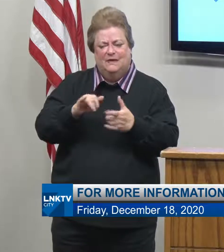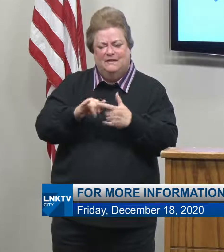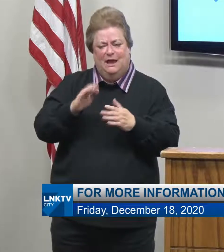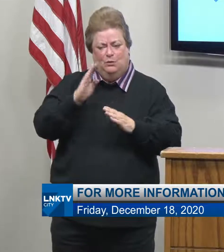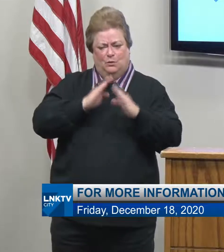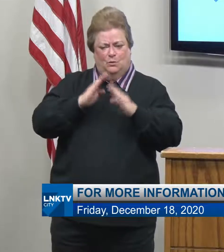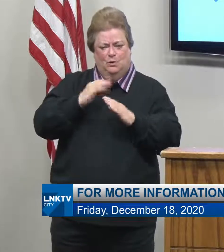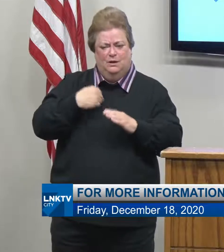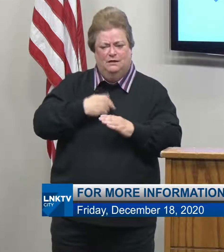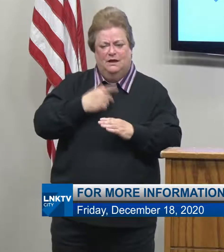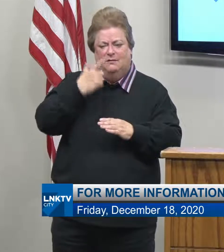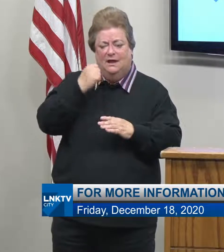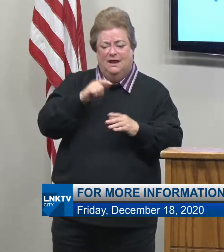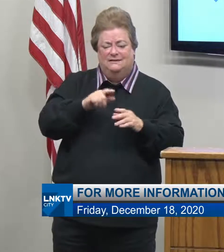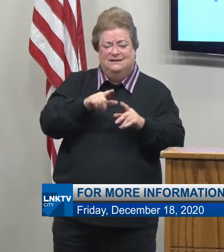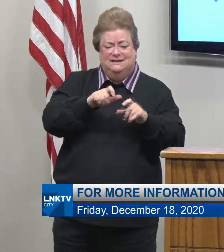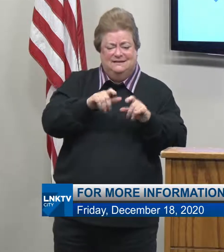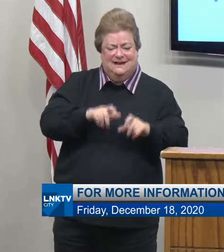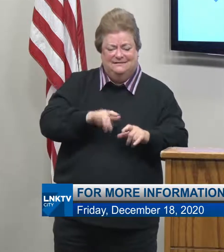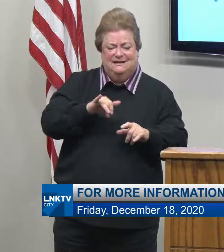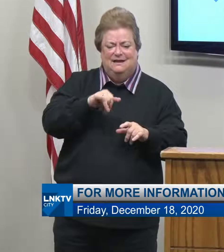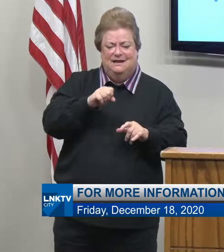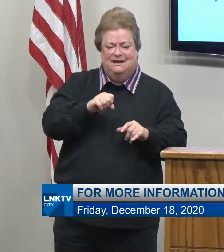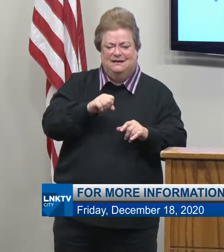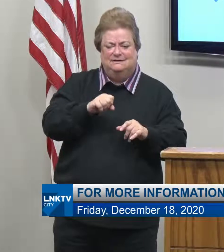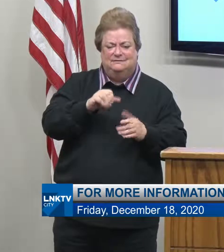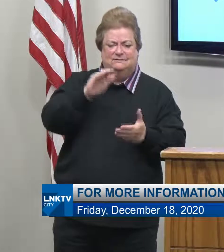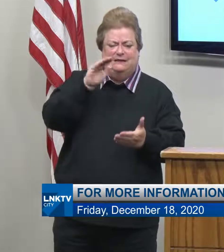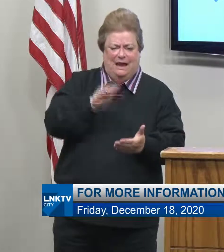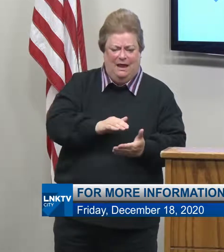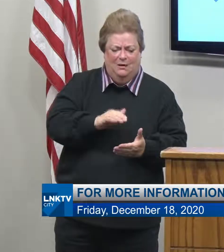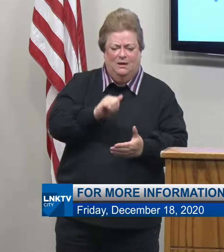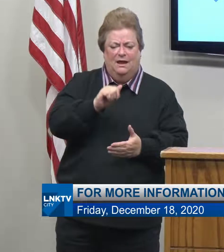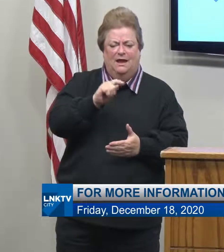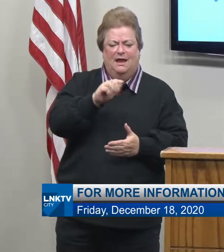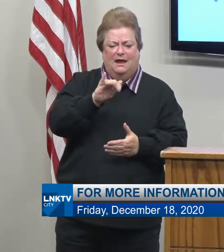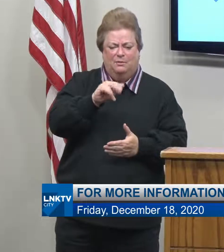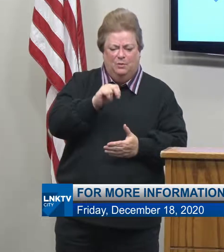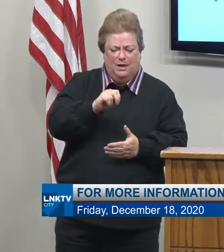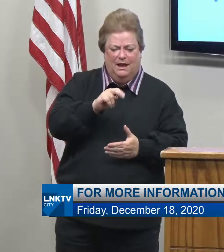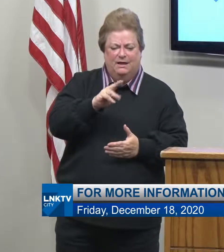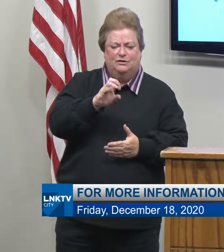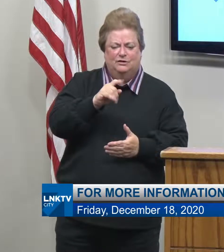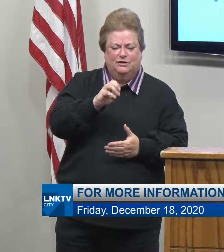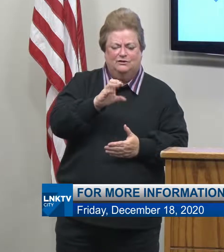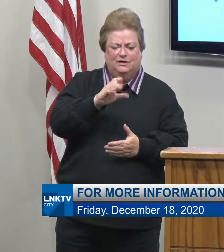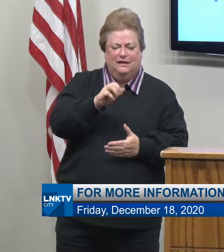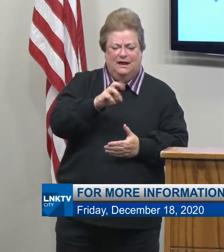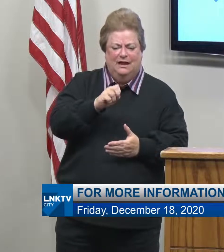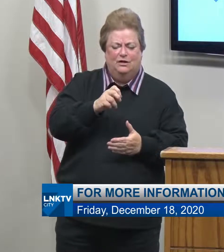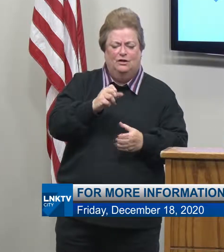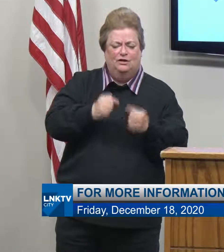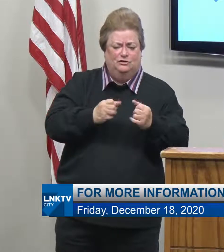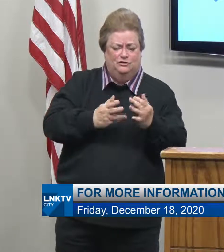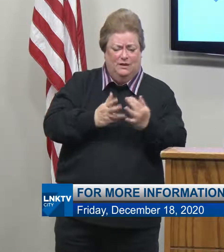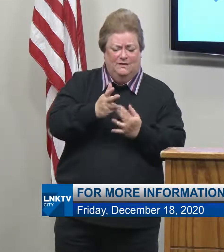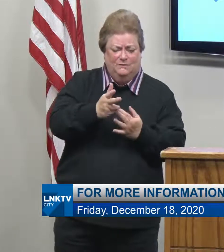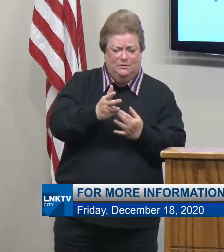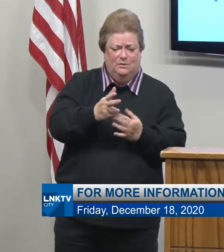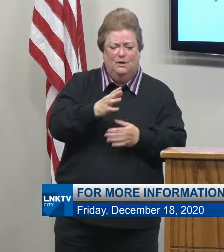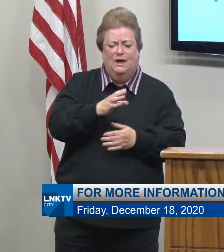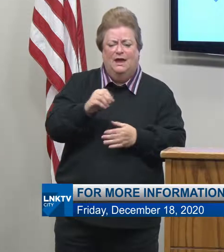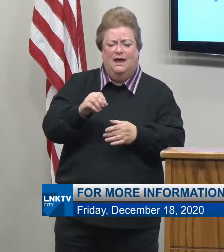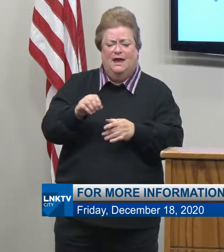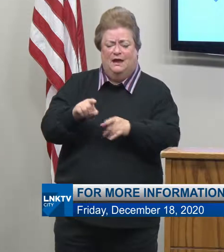We know testing is down both at Bryan's urgent care drive-through and also at